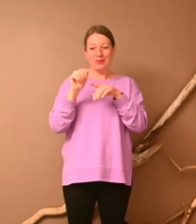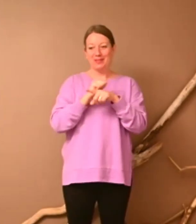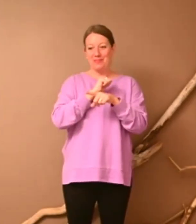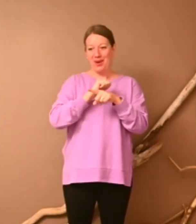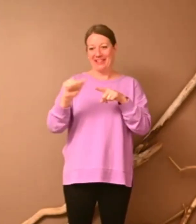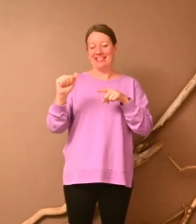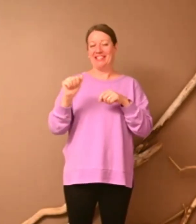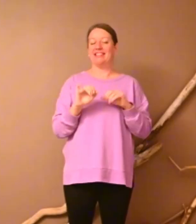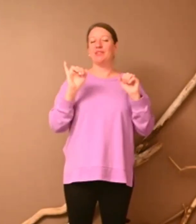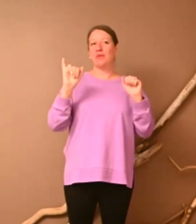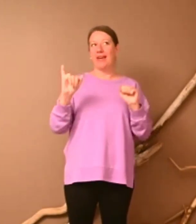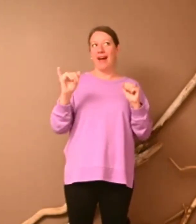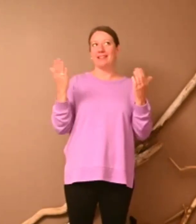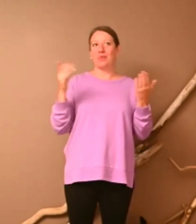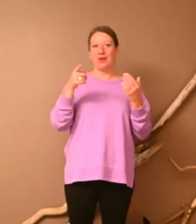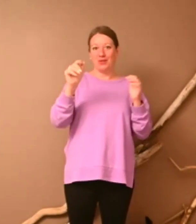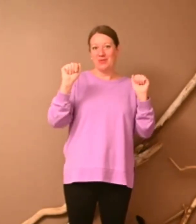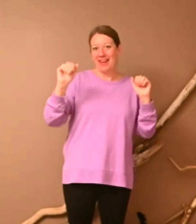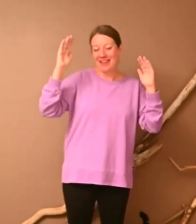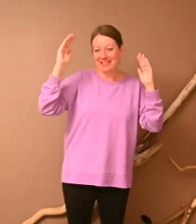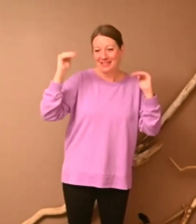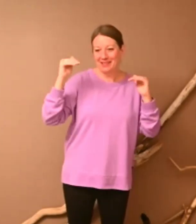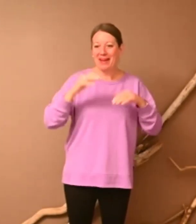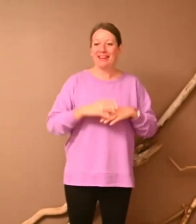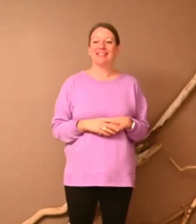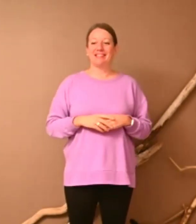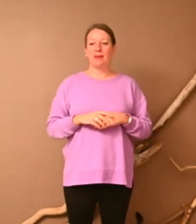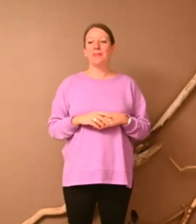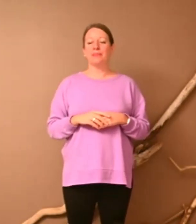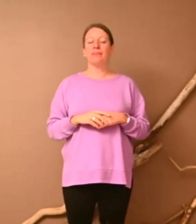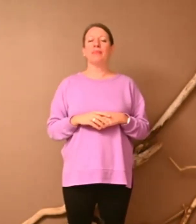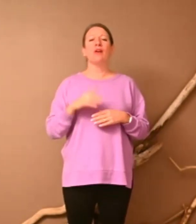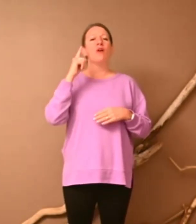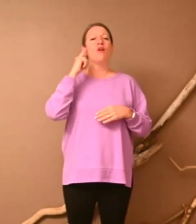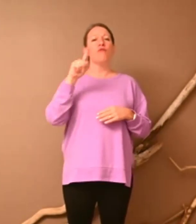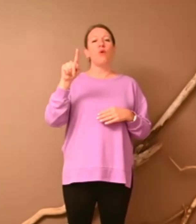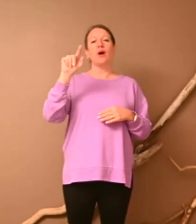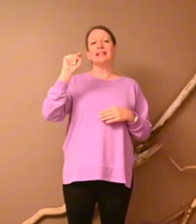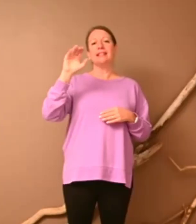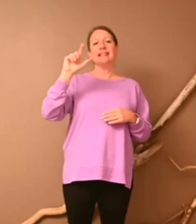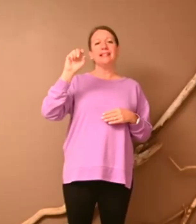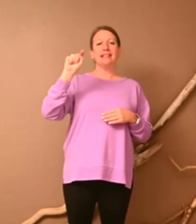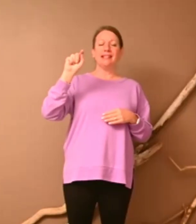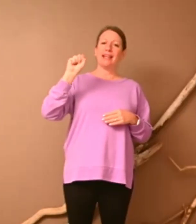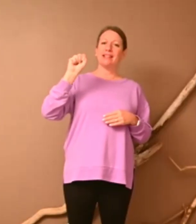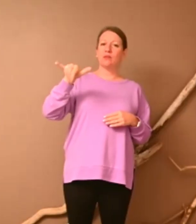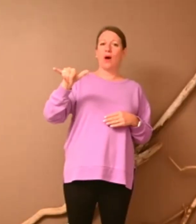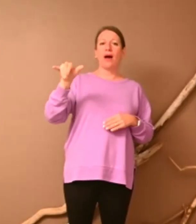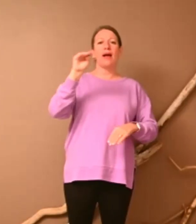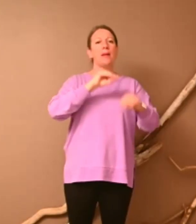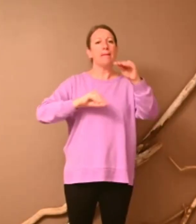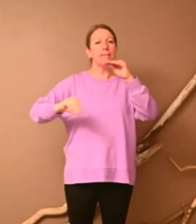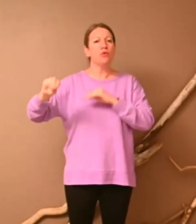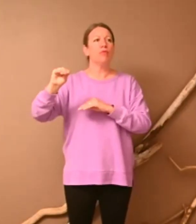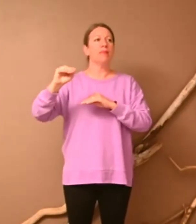rest for a few minutes, and we close practice together at the end of that. So those are some expectations outlining practice